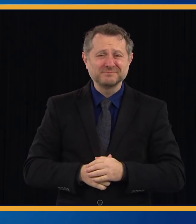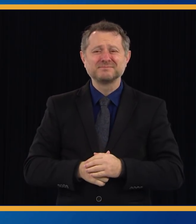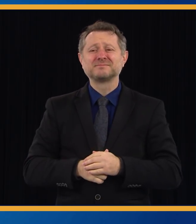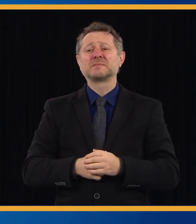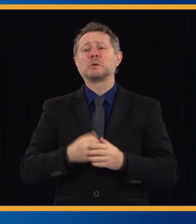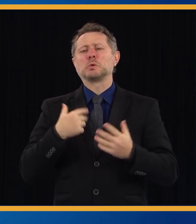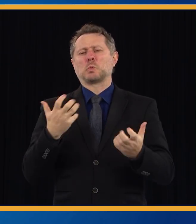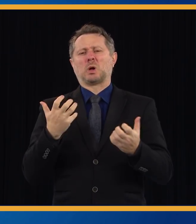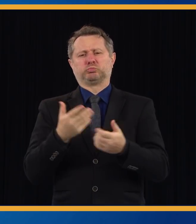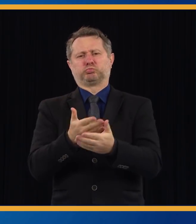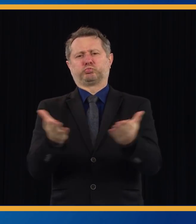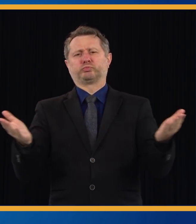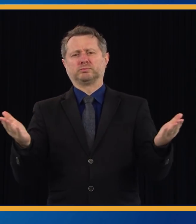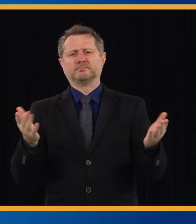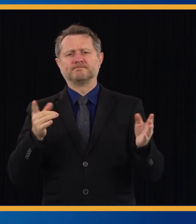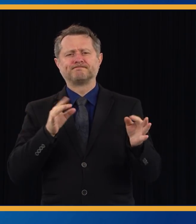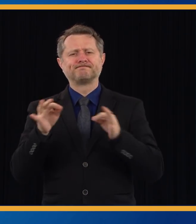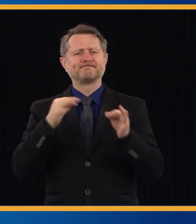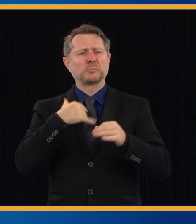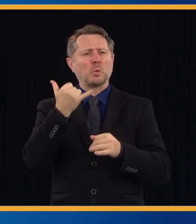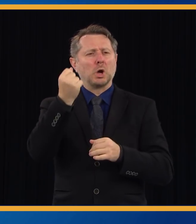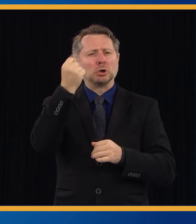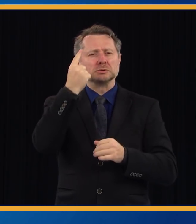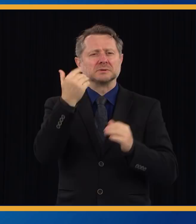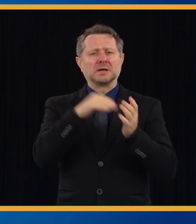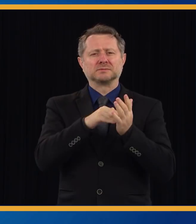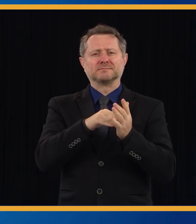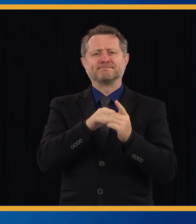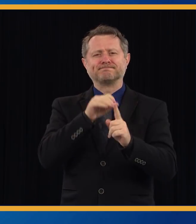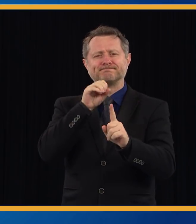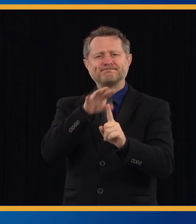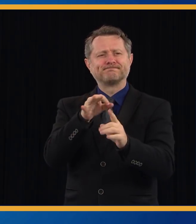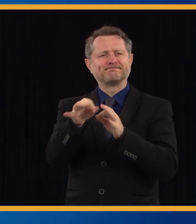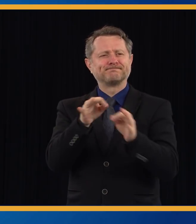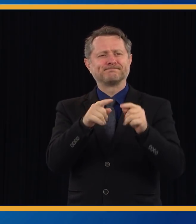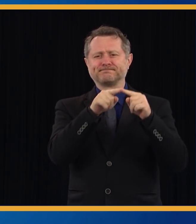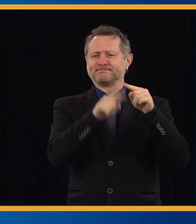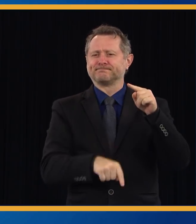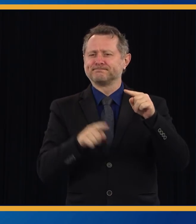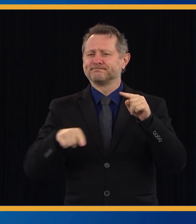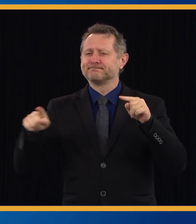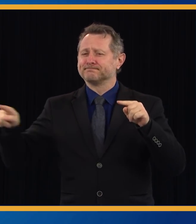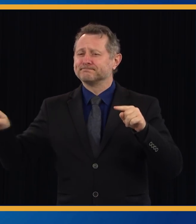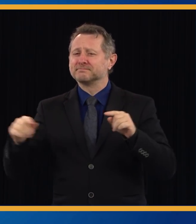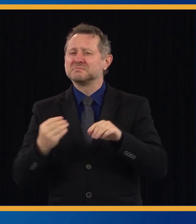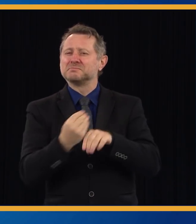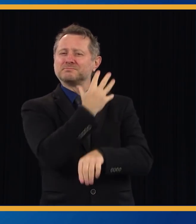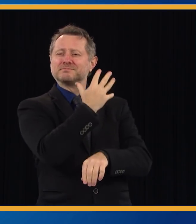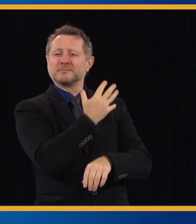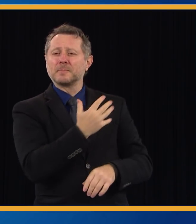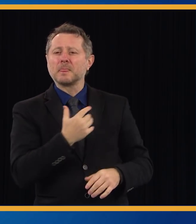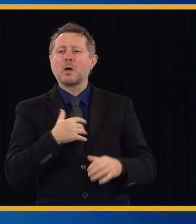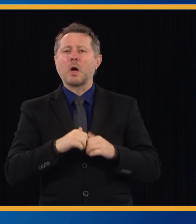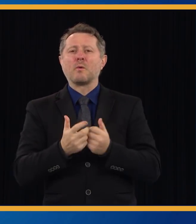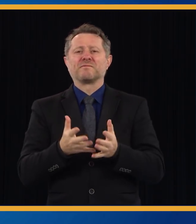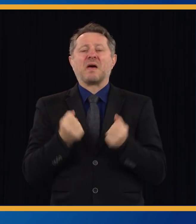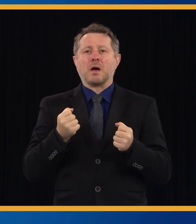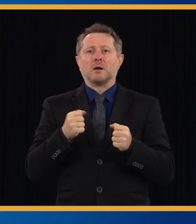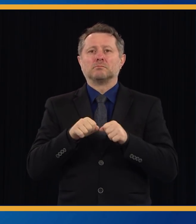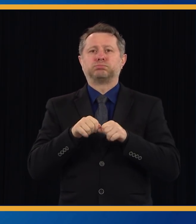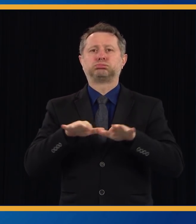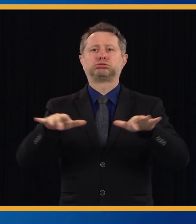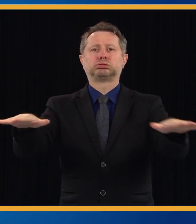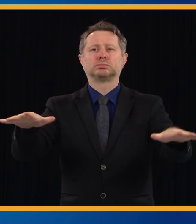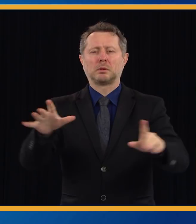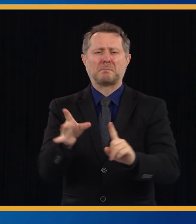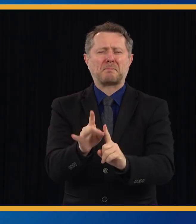understanding. If I can understand it, anybody can understand it. They talk about the rate of increase of the